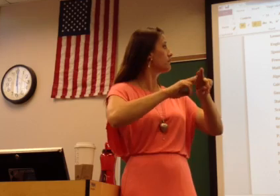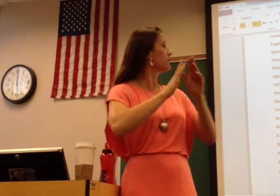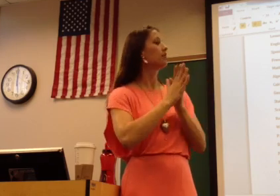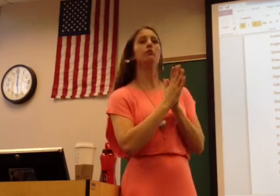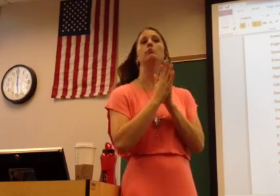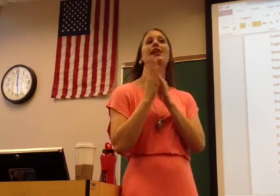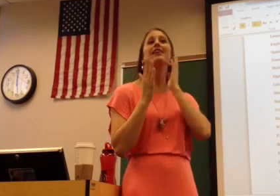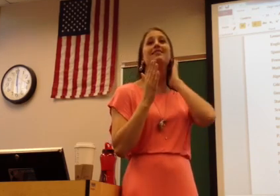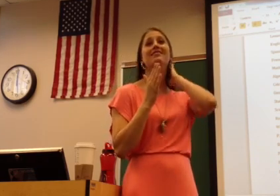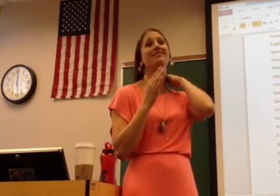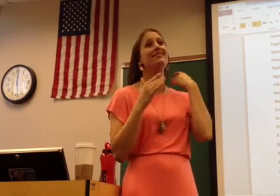Plane.